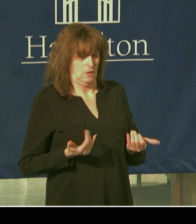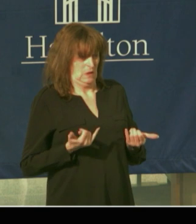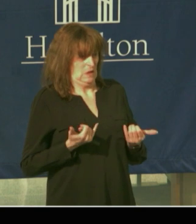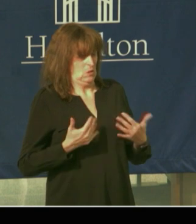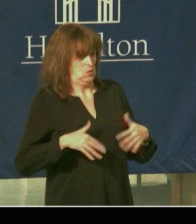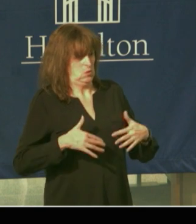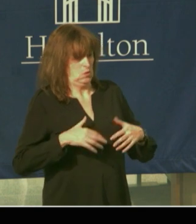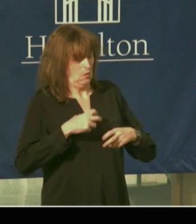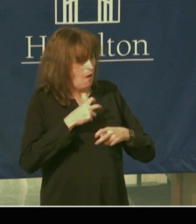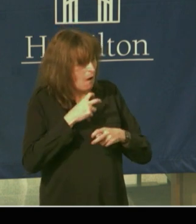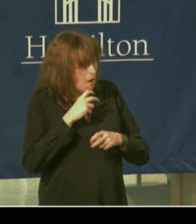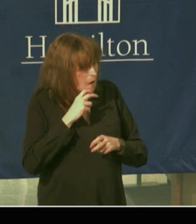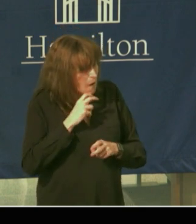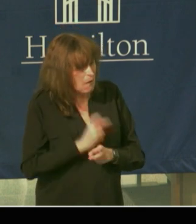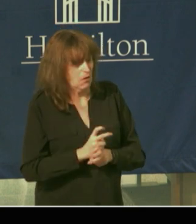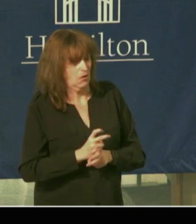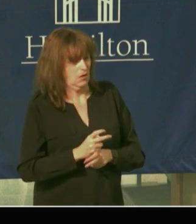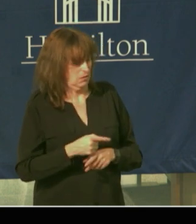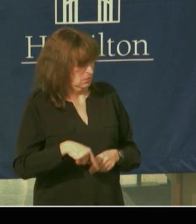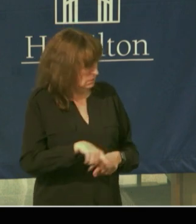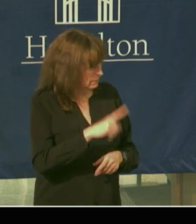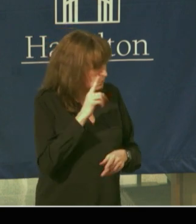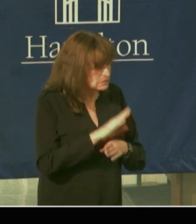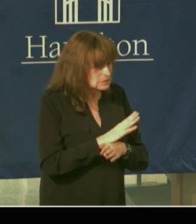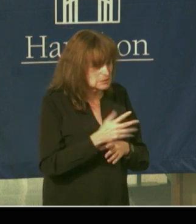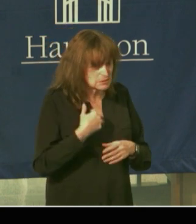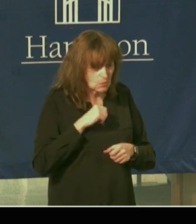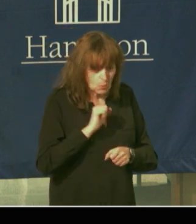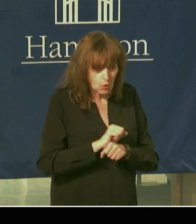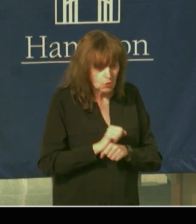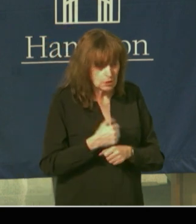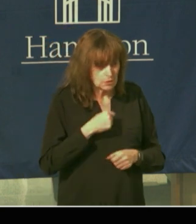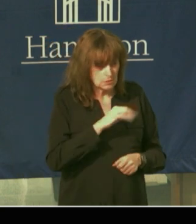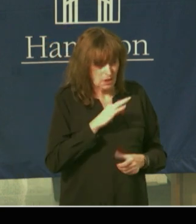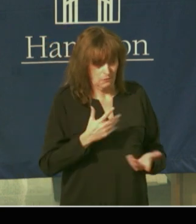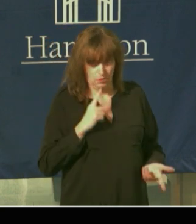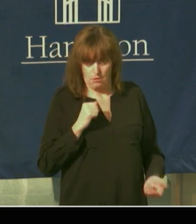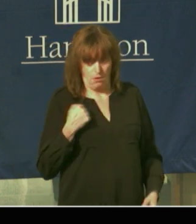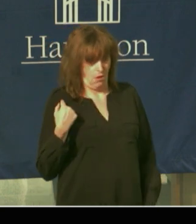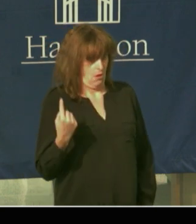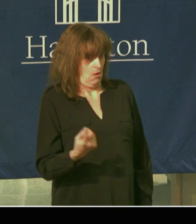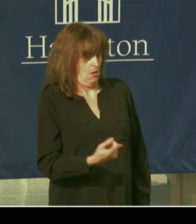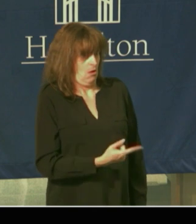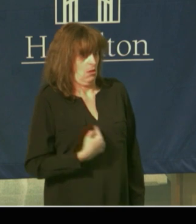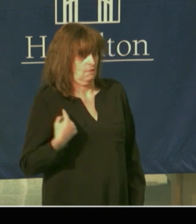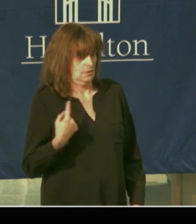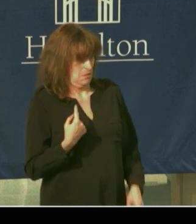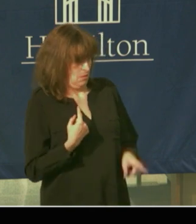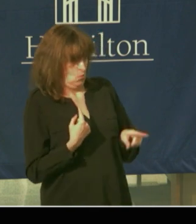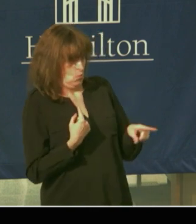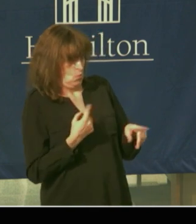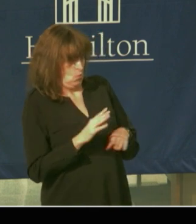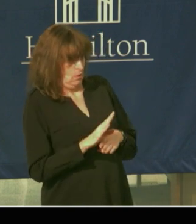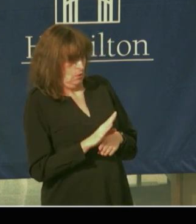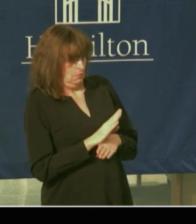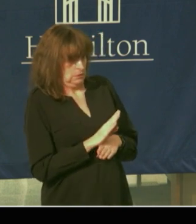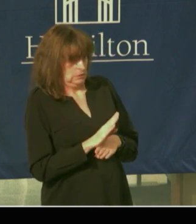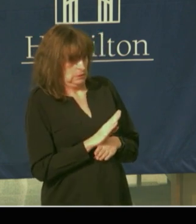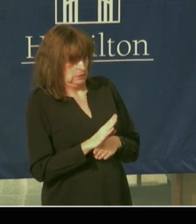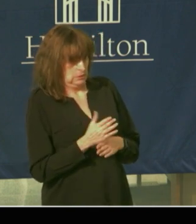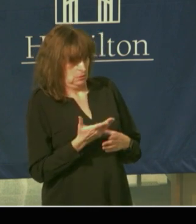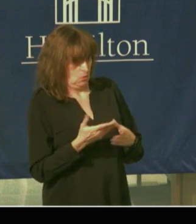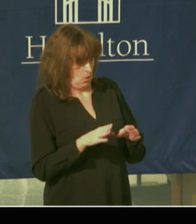employees, for all of us, quite frankly, but even more so for someone that has to make a decision as to whether I keep my doors open